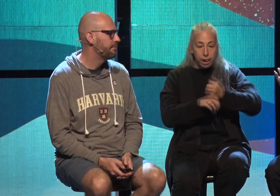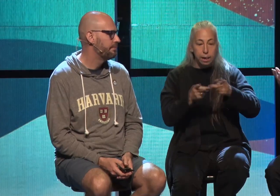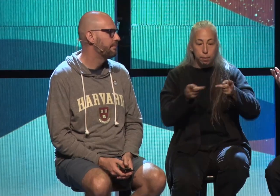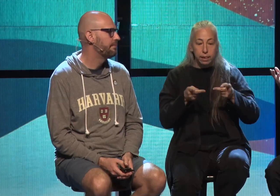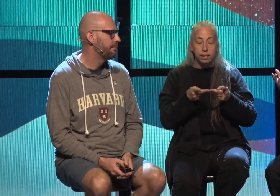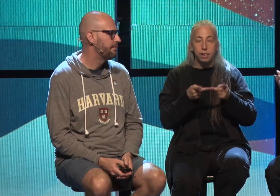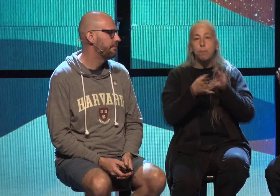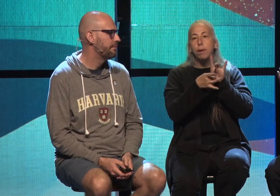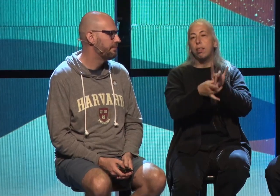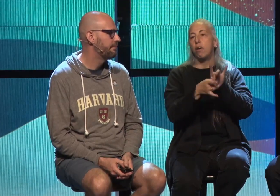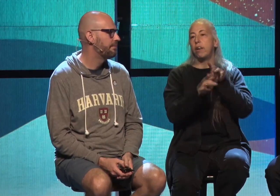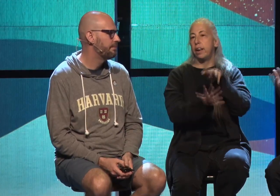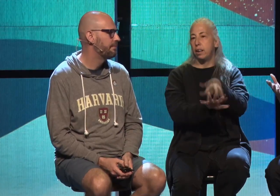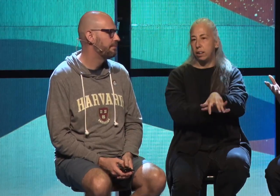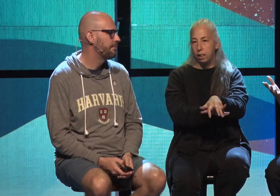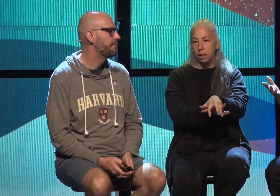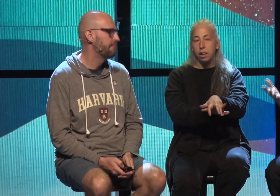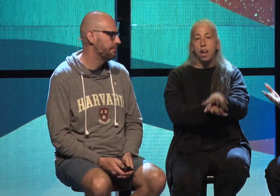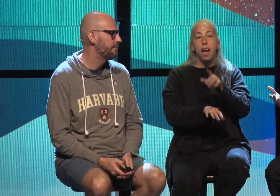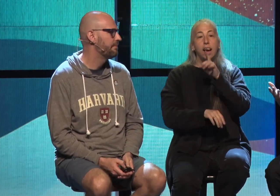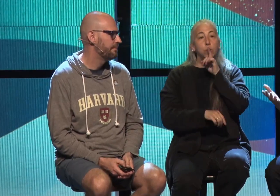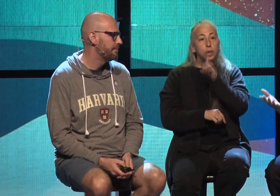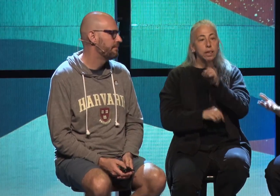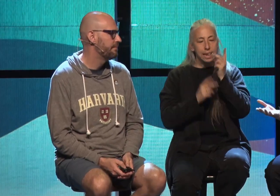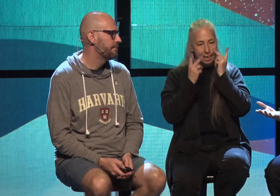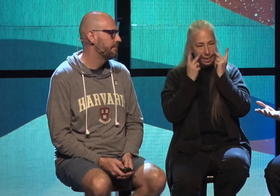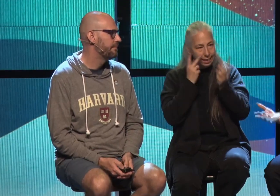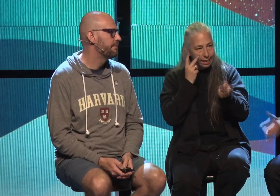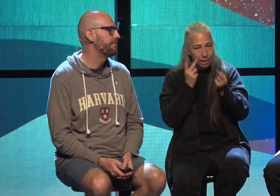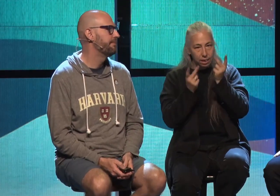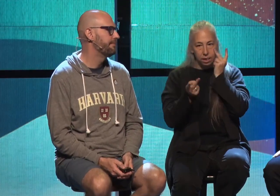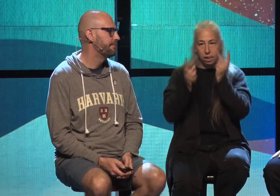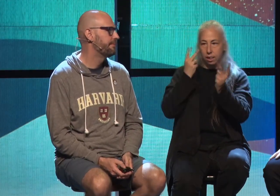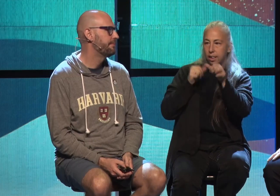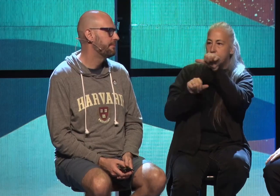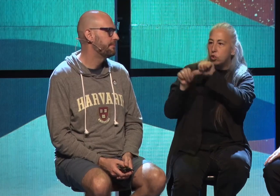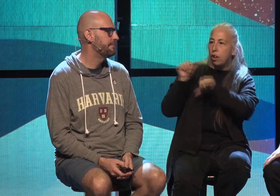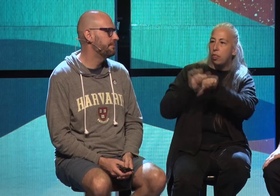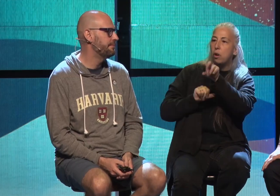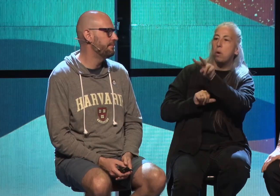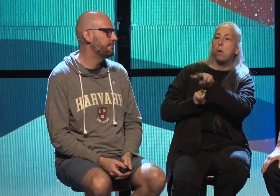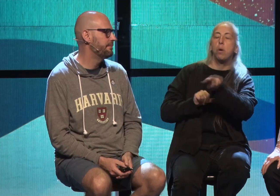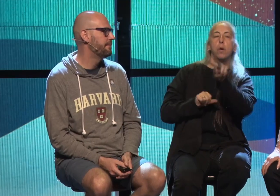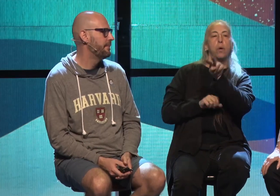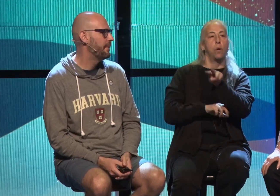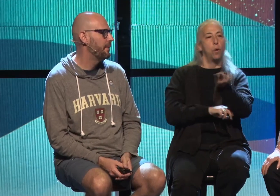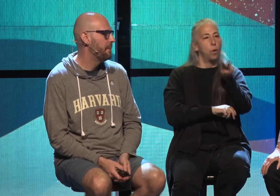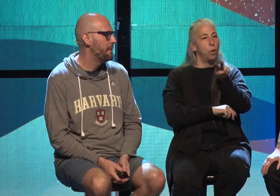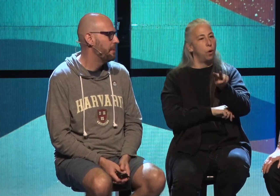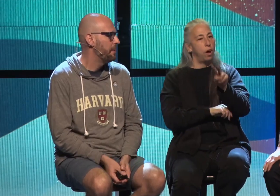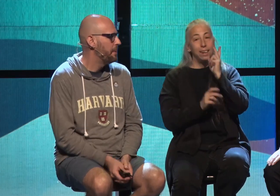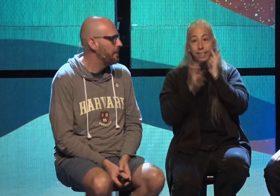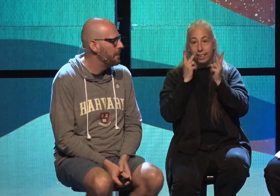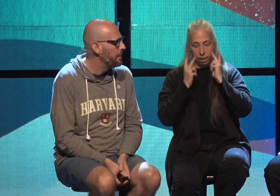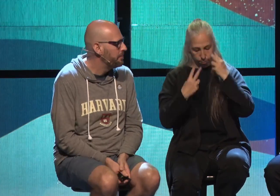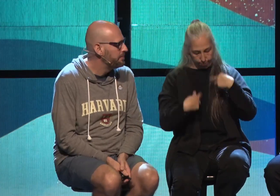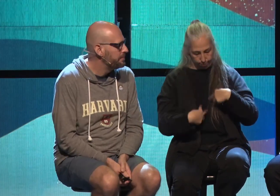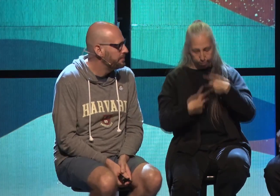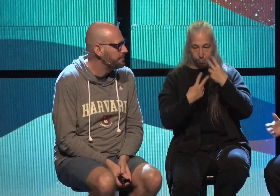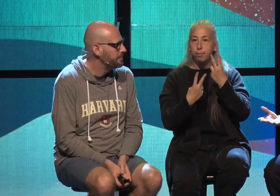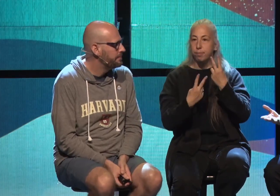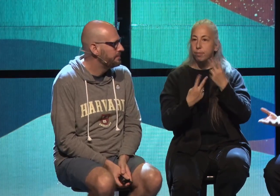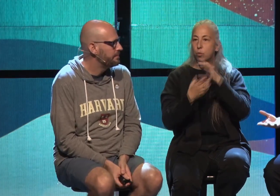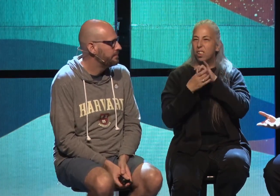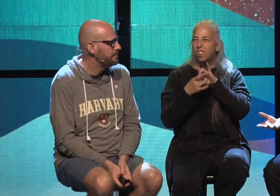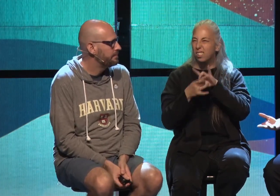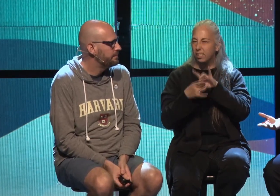and truly seeing one another and being seen, right, as beloved. And then the other piece, I